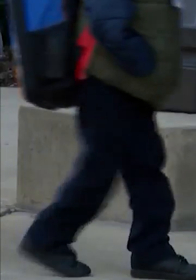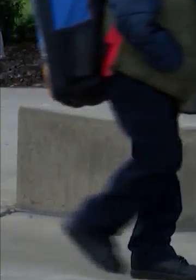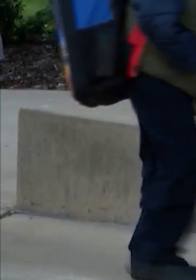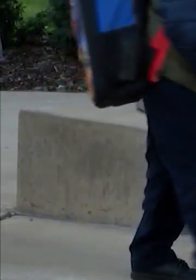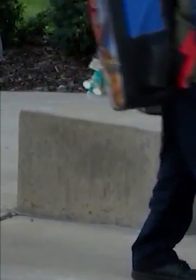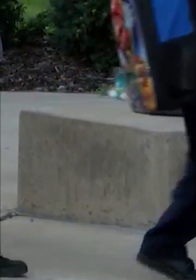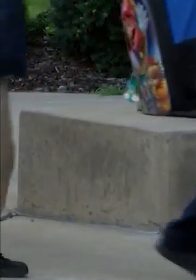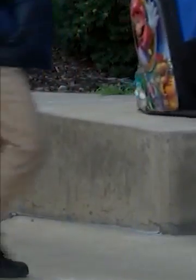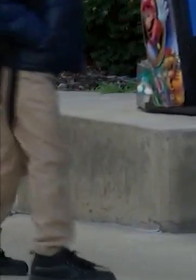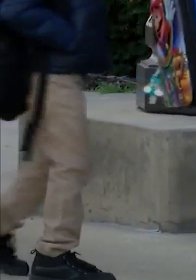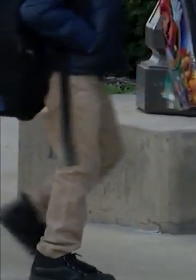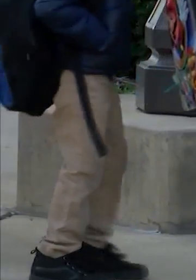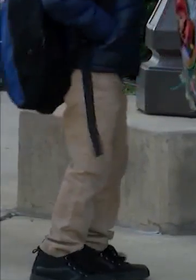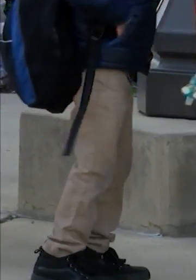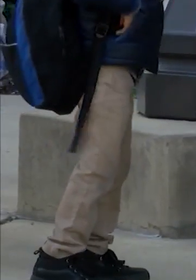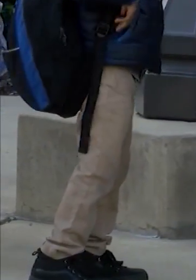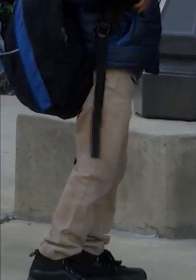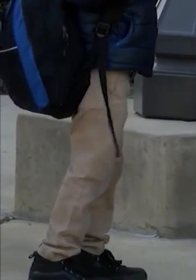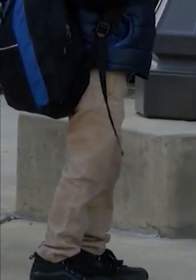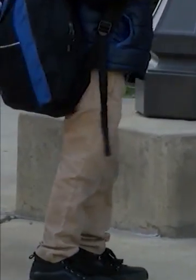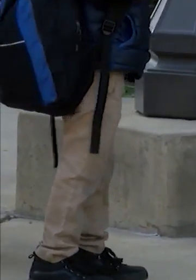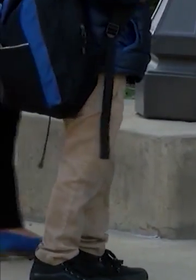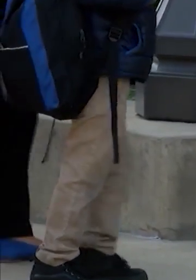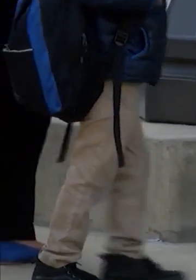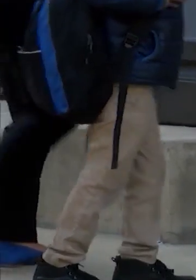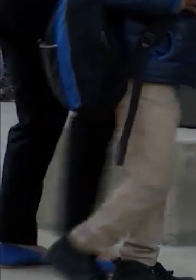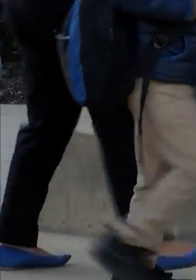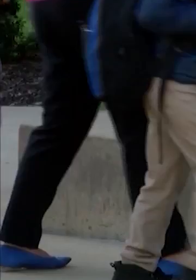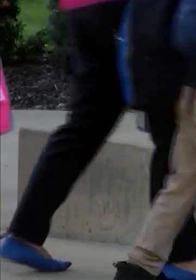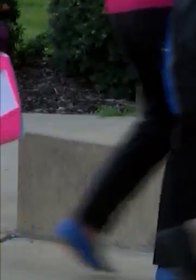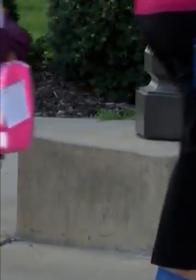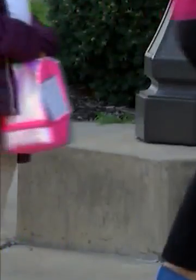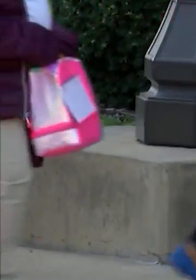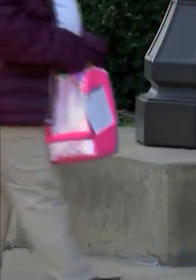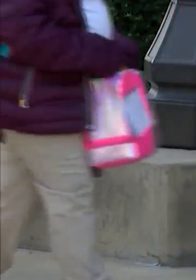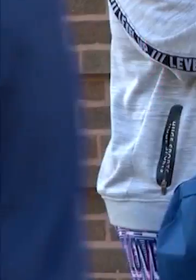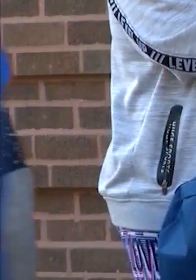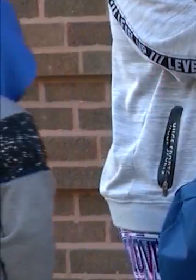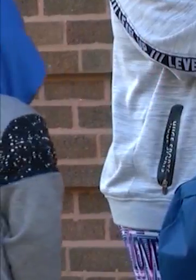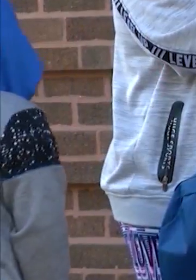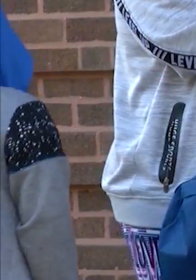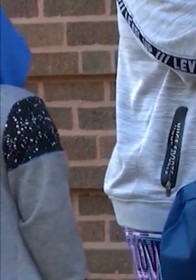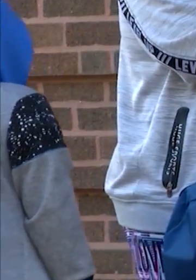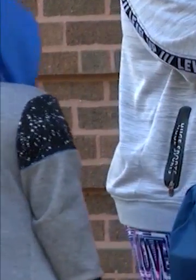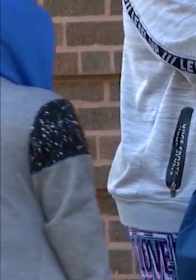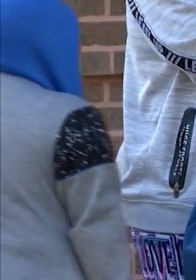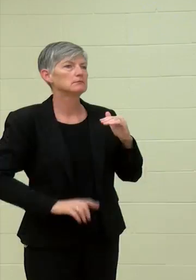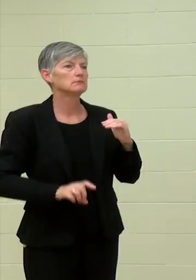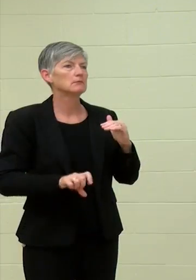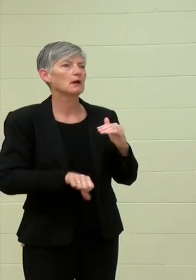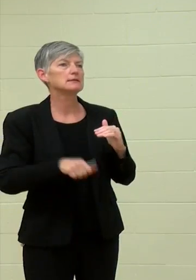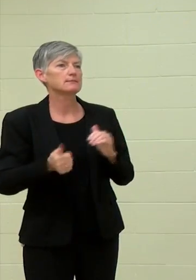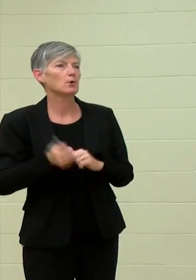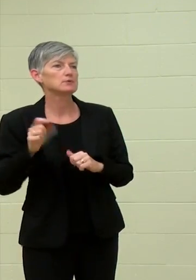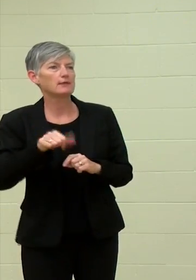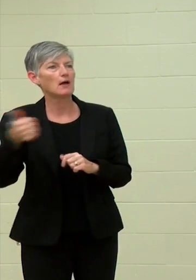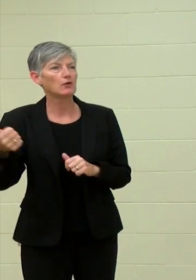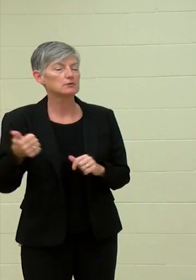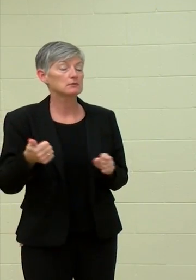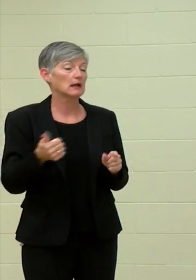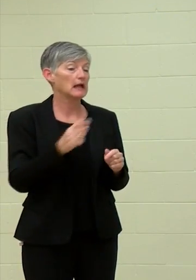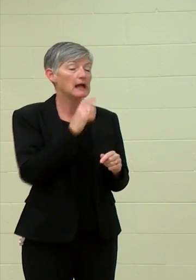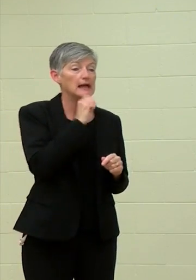38%. Health leaders breaking it down, saying 25% of that number is affecting those 10 to 19. And that 10 to 19, largely,